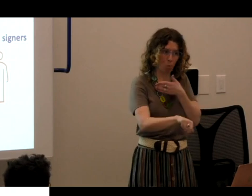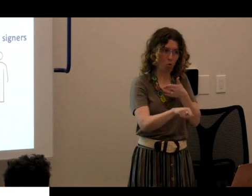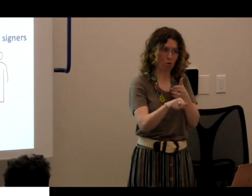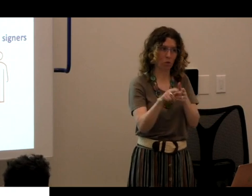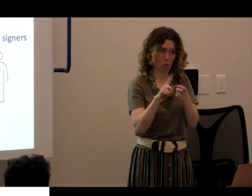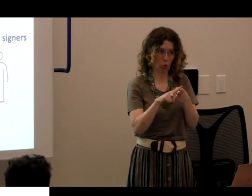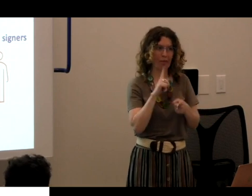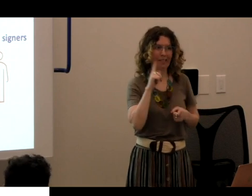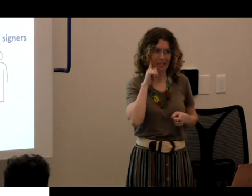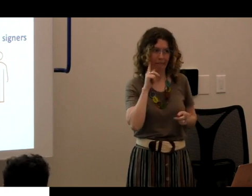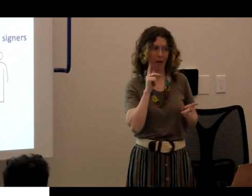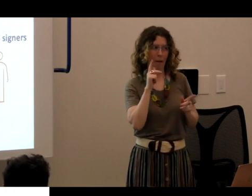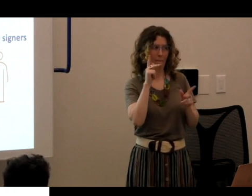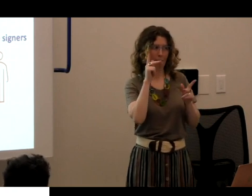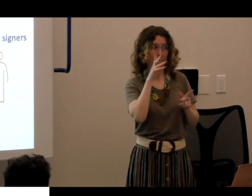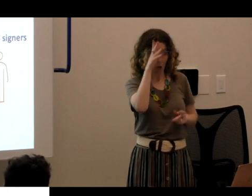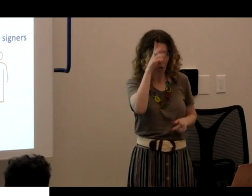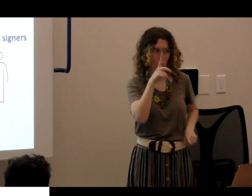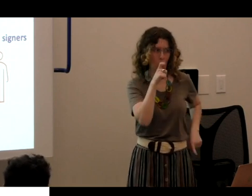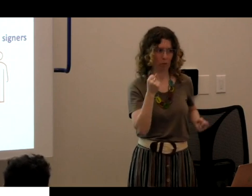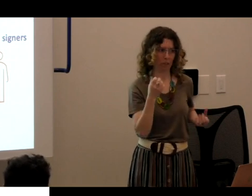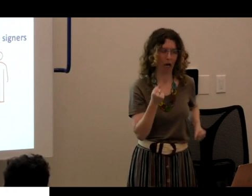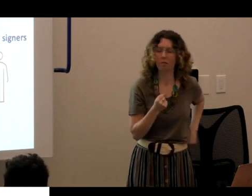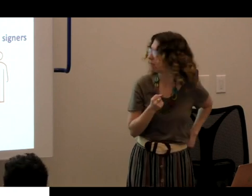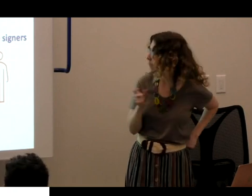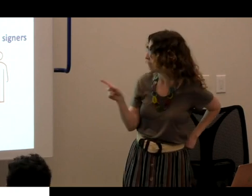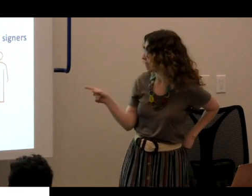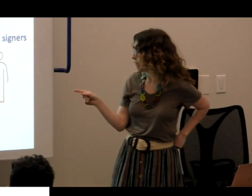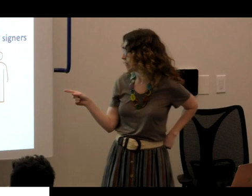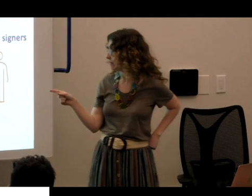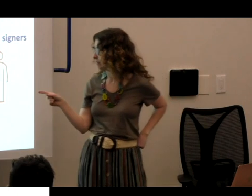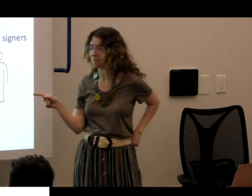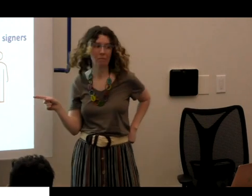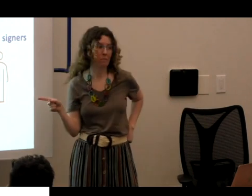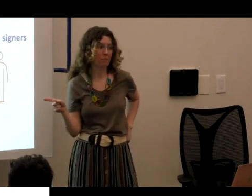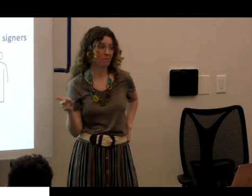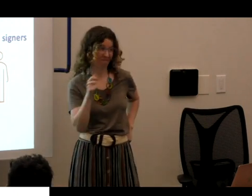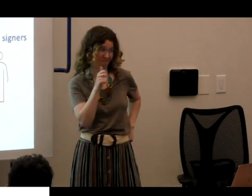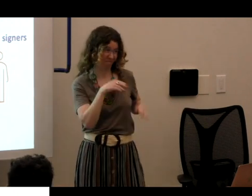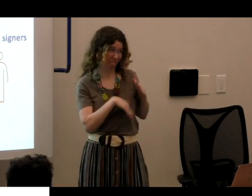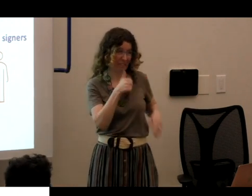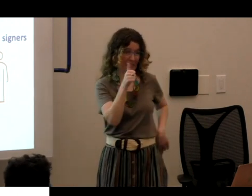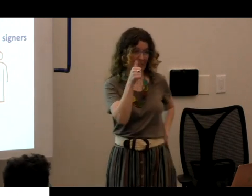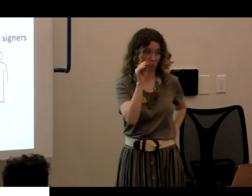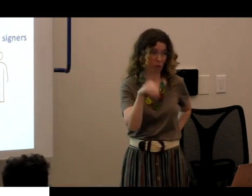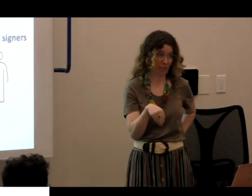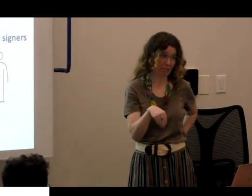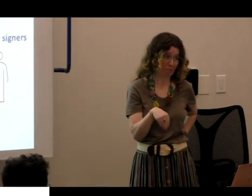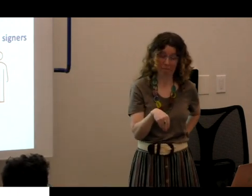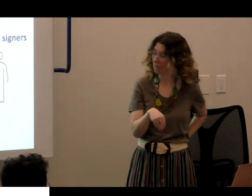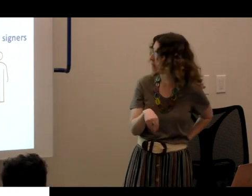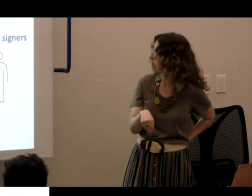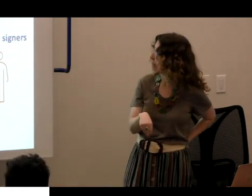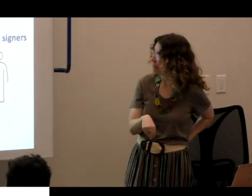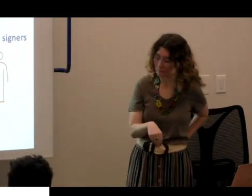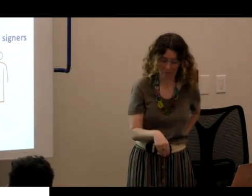only less than 10% of deaf babies born into deaf parents who sign.